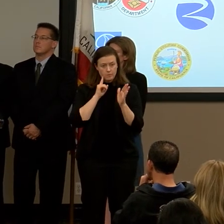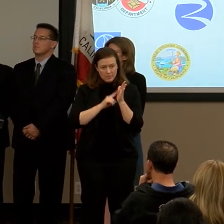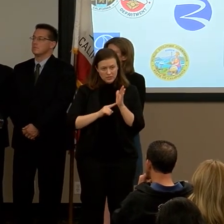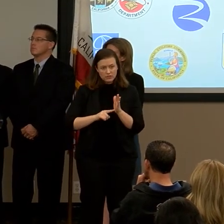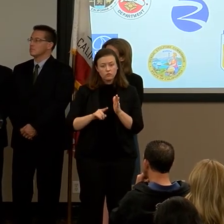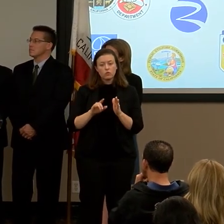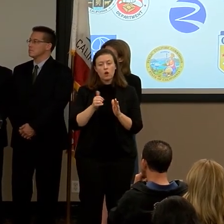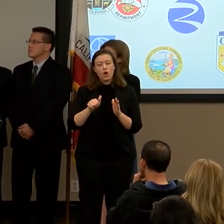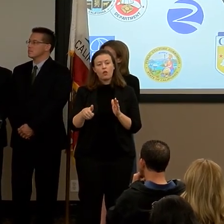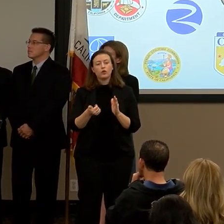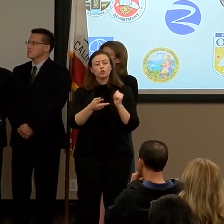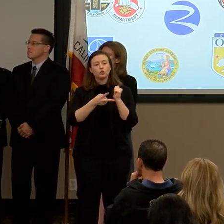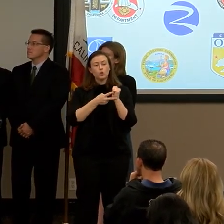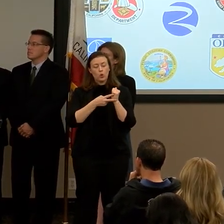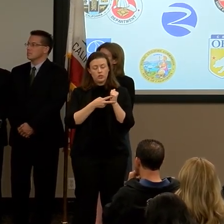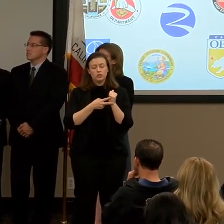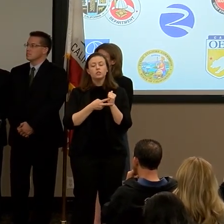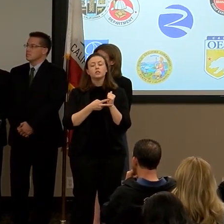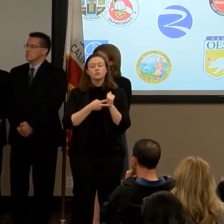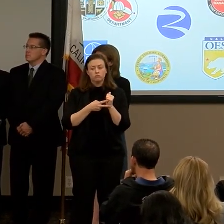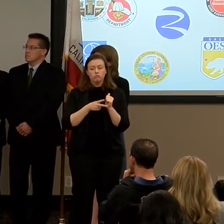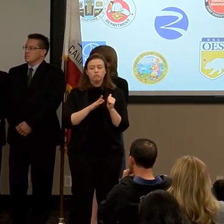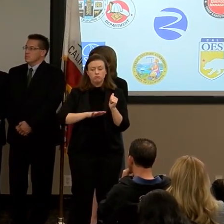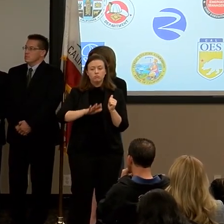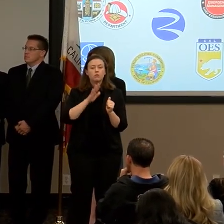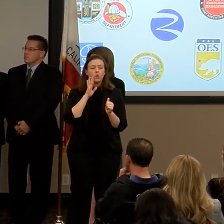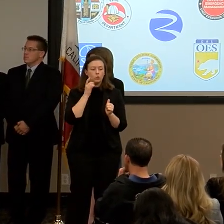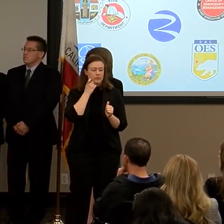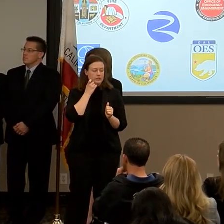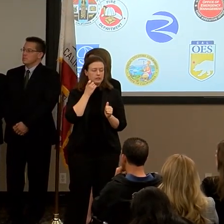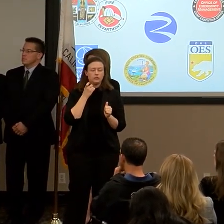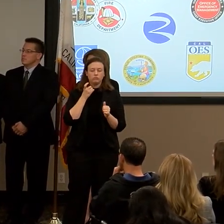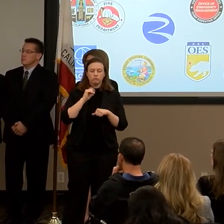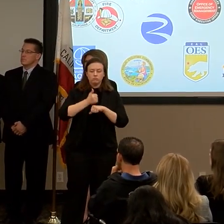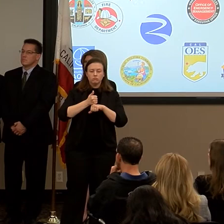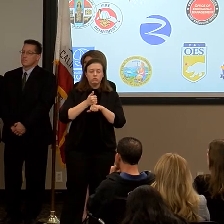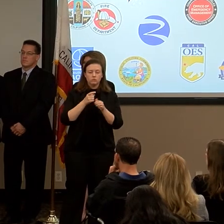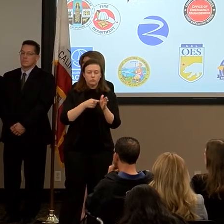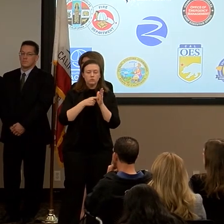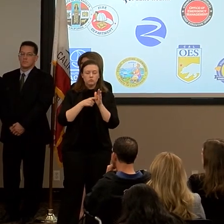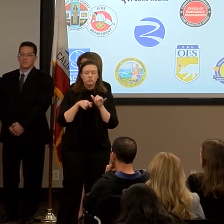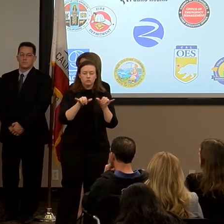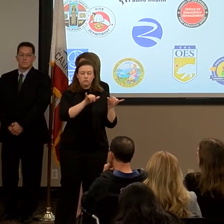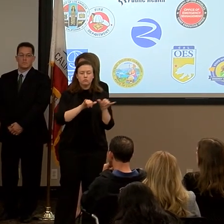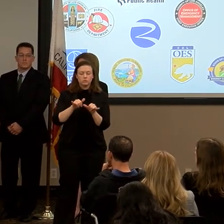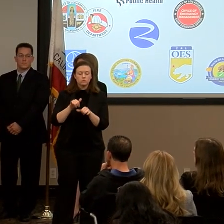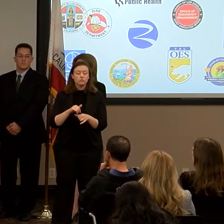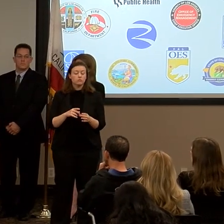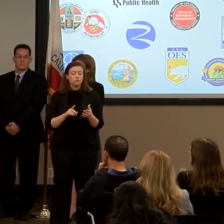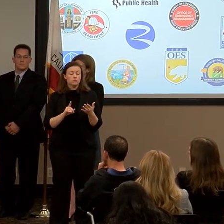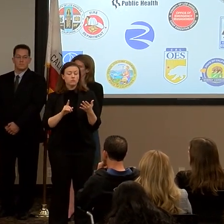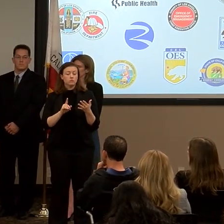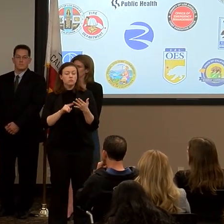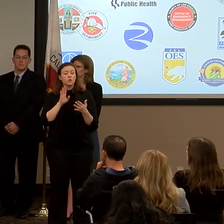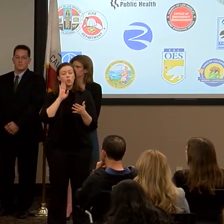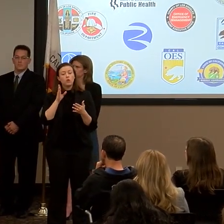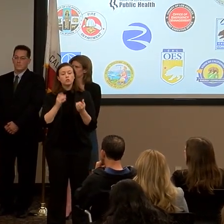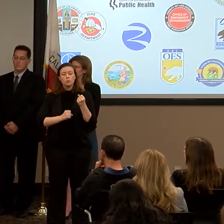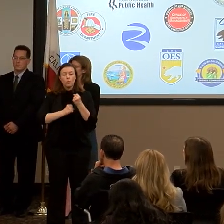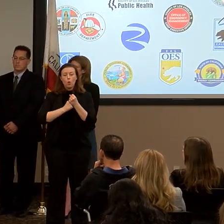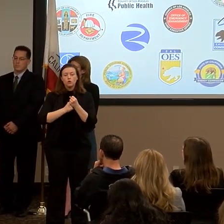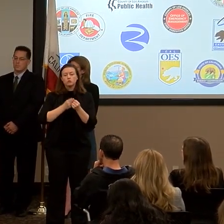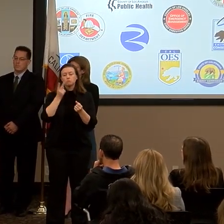in compliance with the newly issued regulations that were just mentioned earlier. And in addition, we will support forward-looking